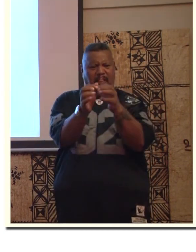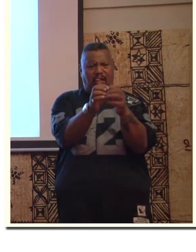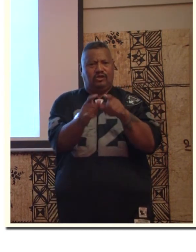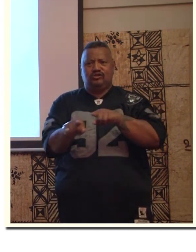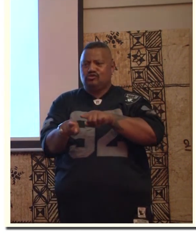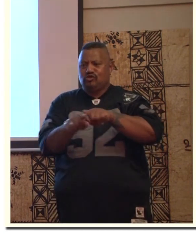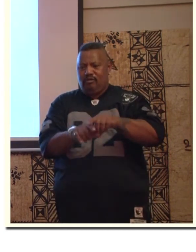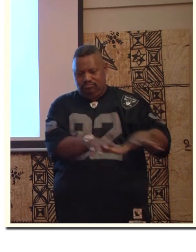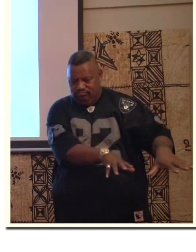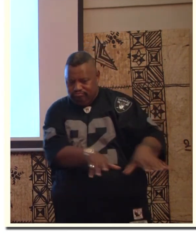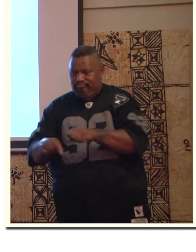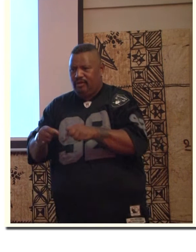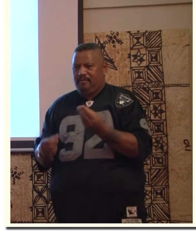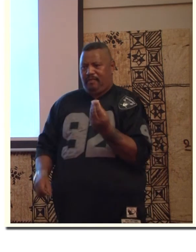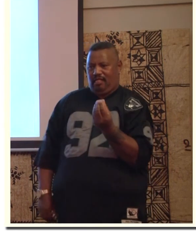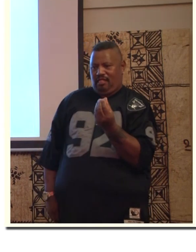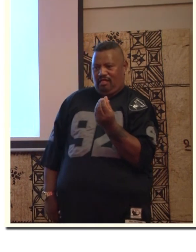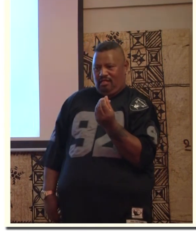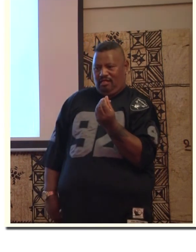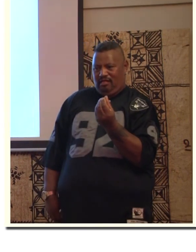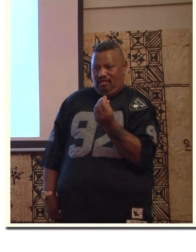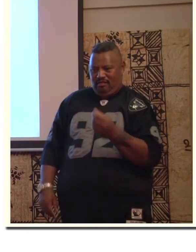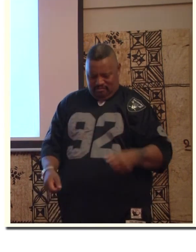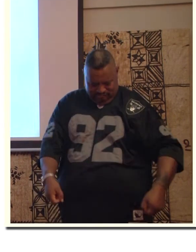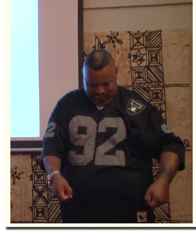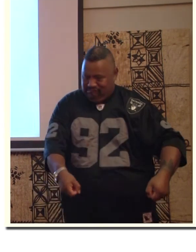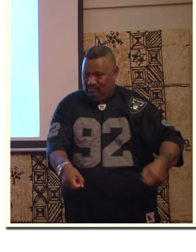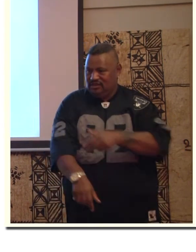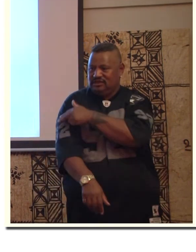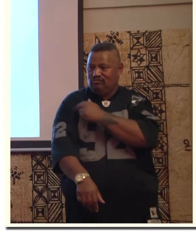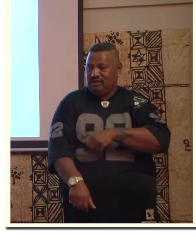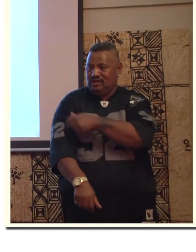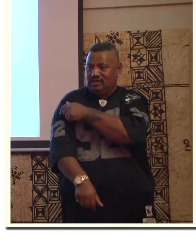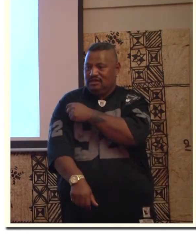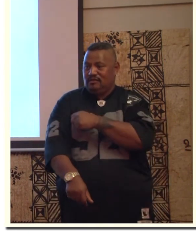saw this kind of couple of